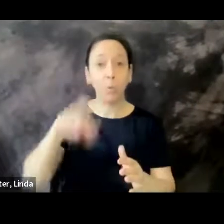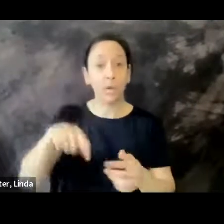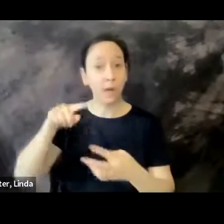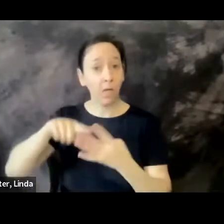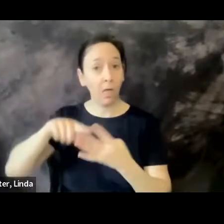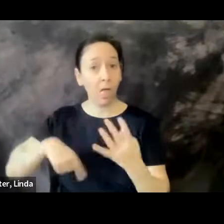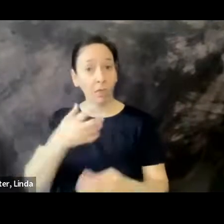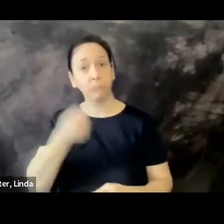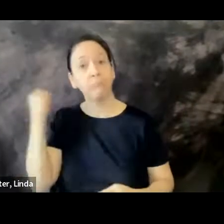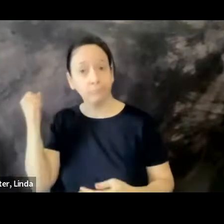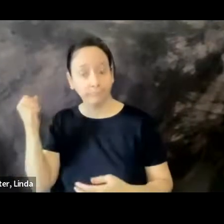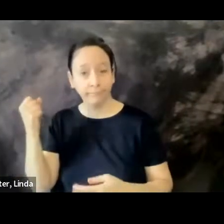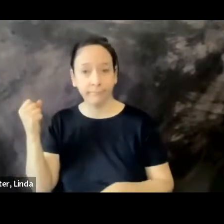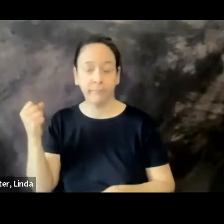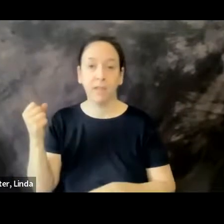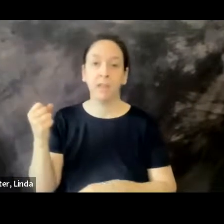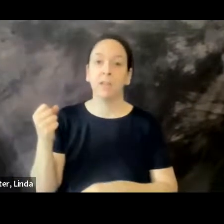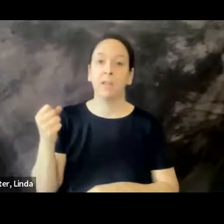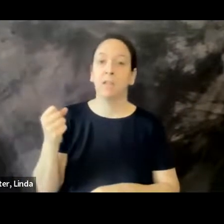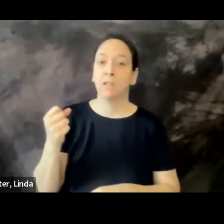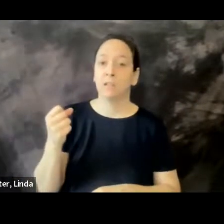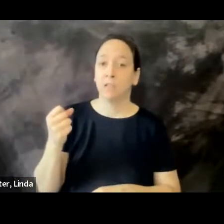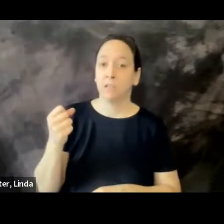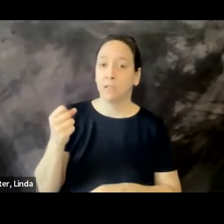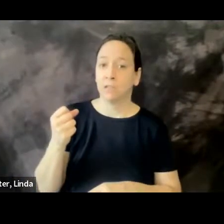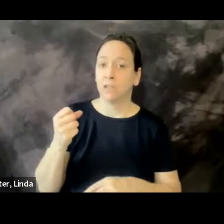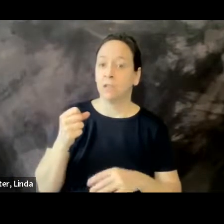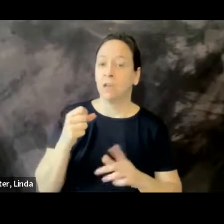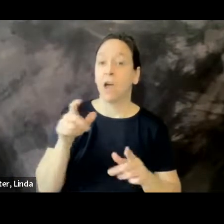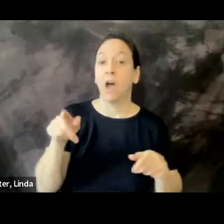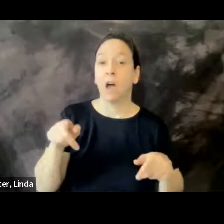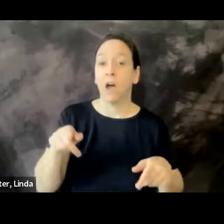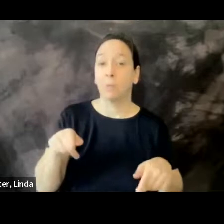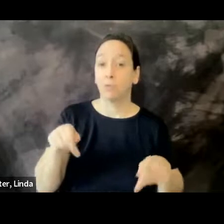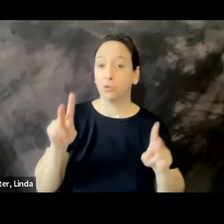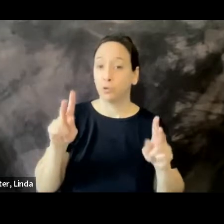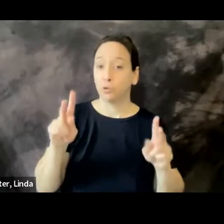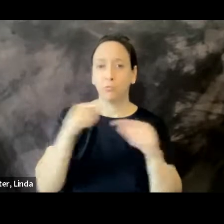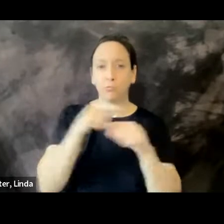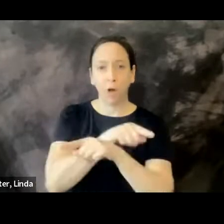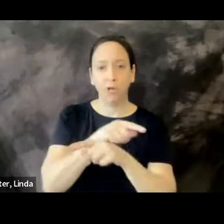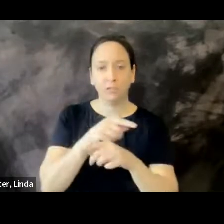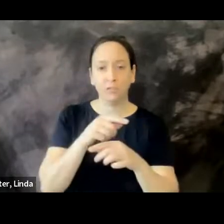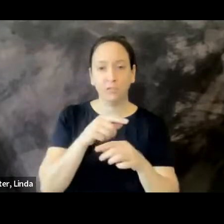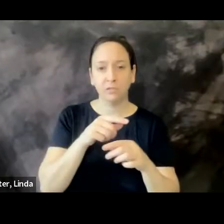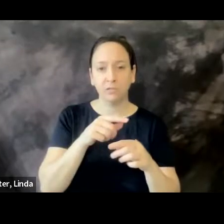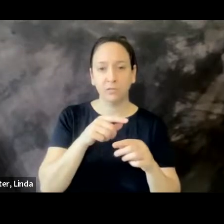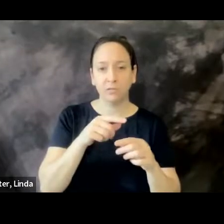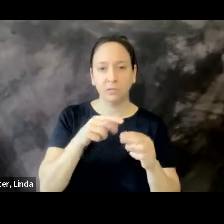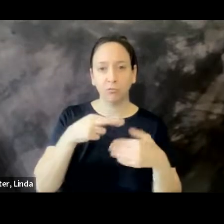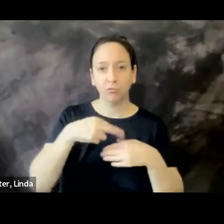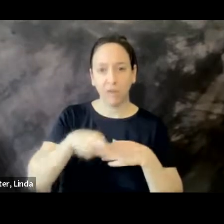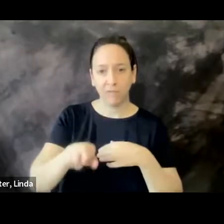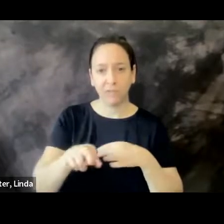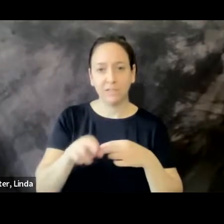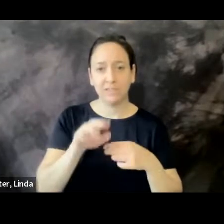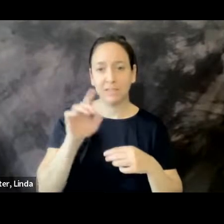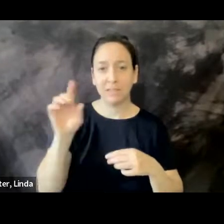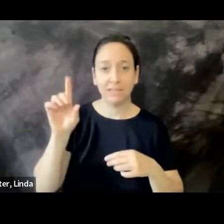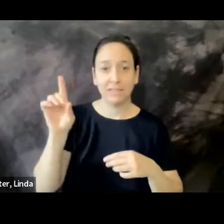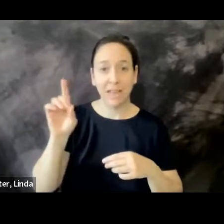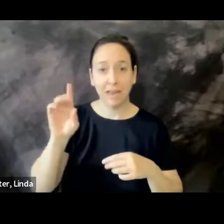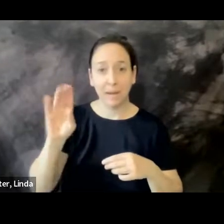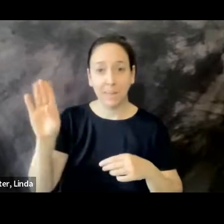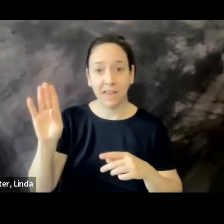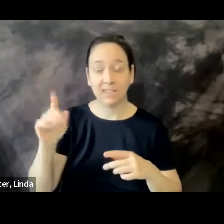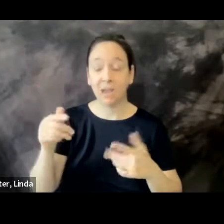The opportunity for the cross-referencing between insurance database systems, fitness trackers used